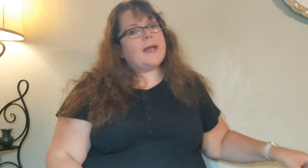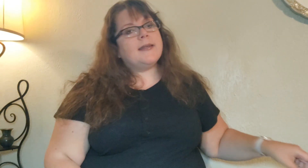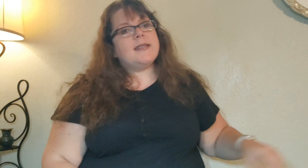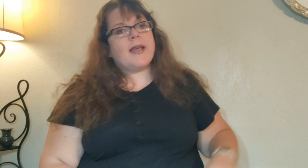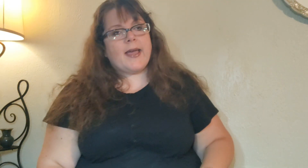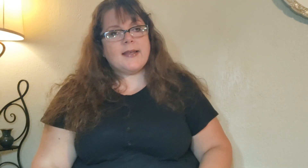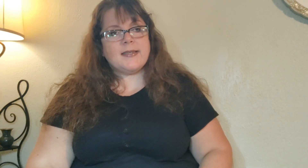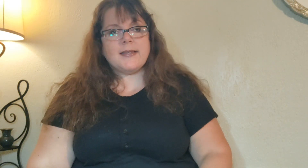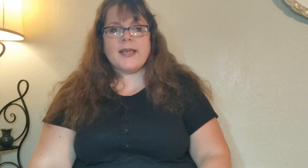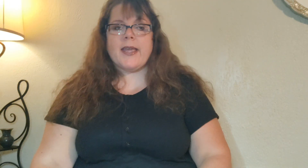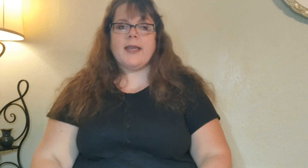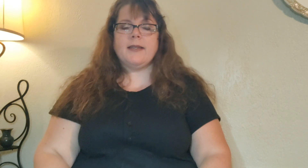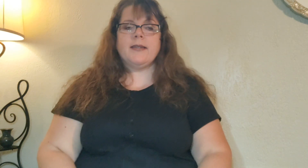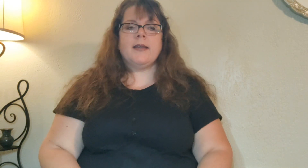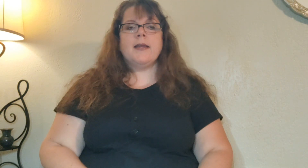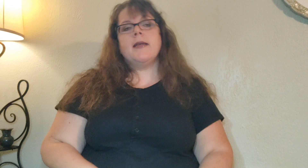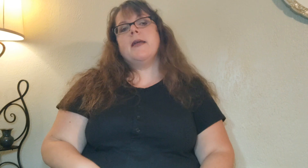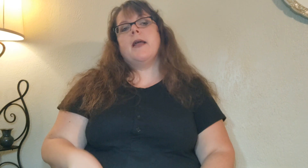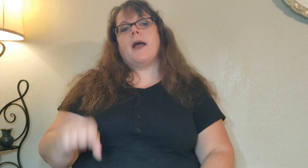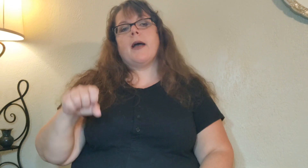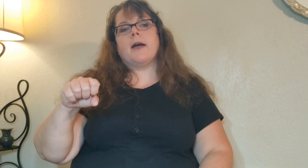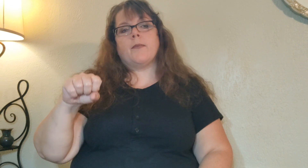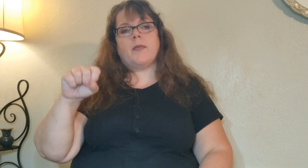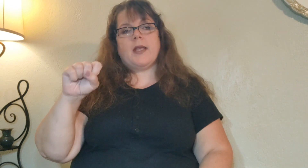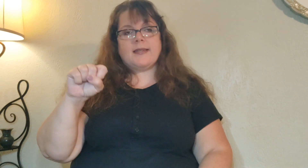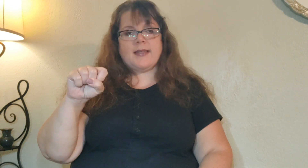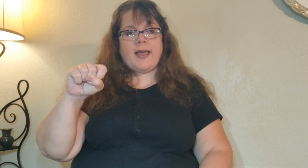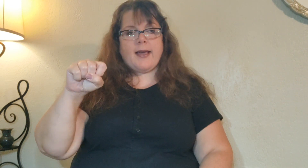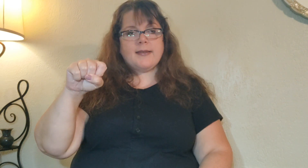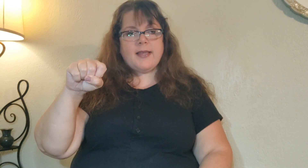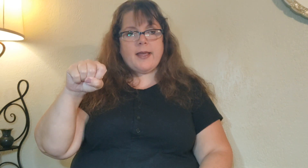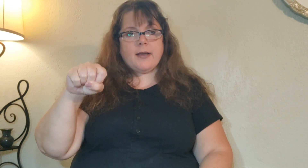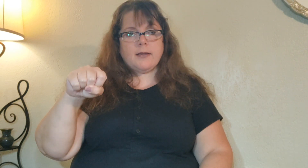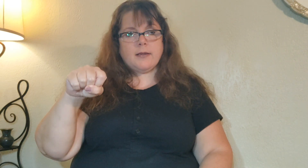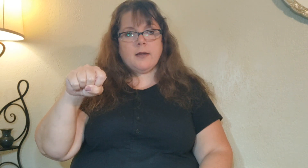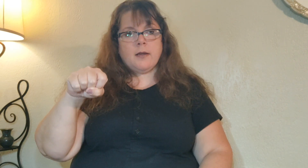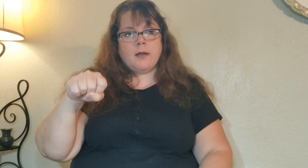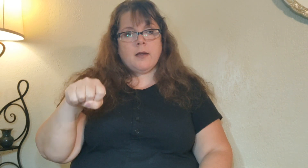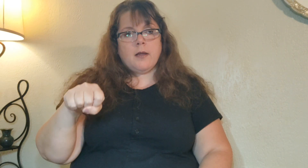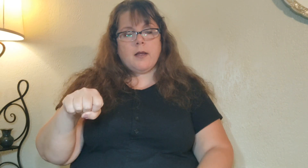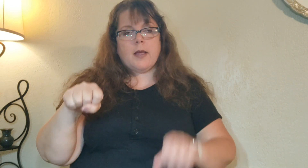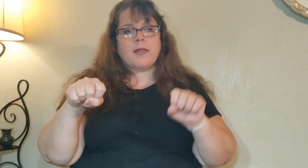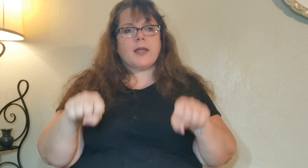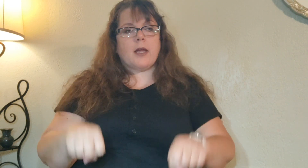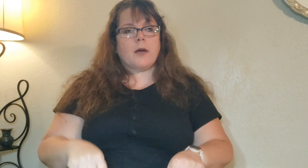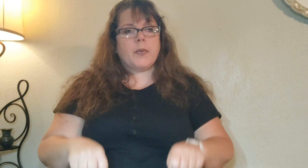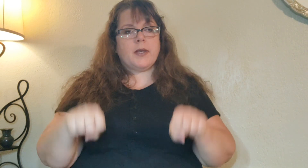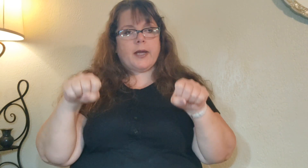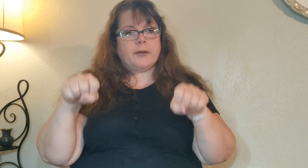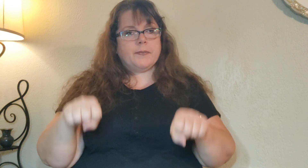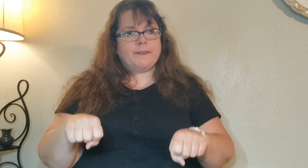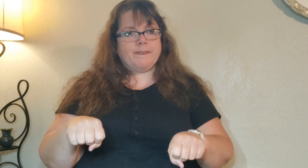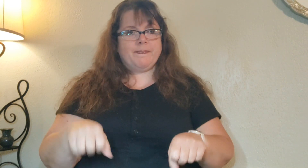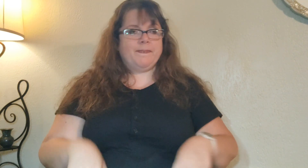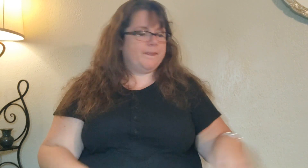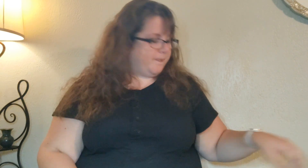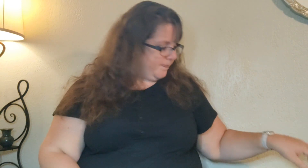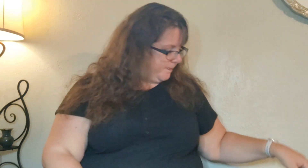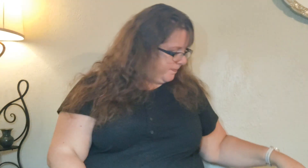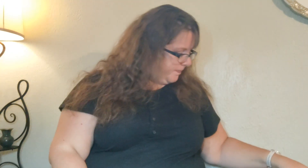And to hesitate, it's the S hand and then up and down.